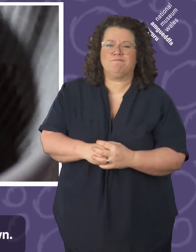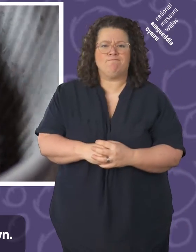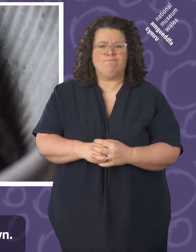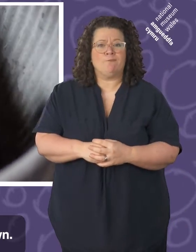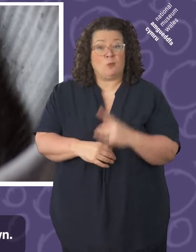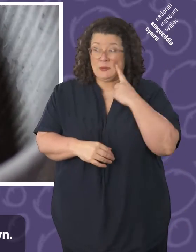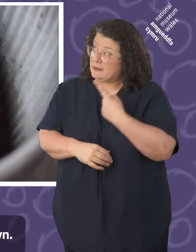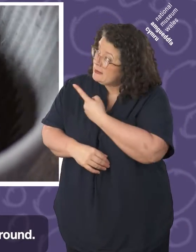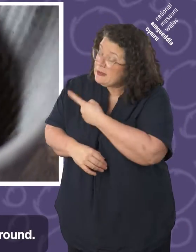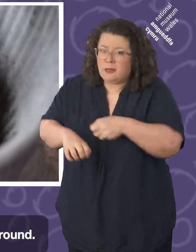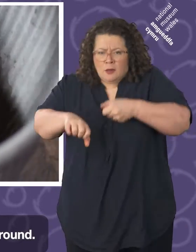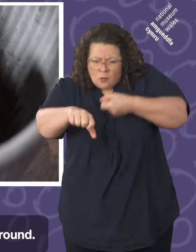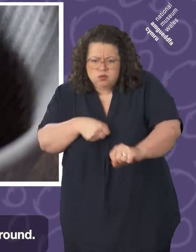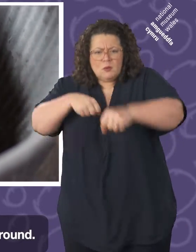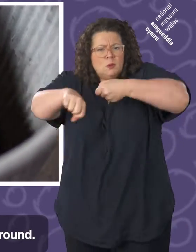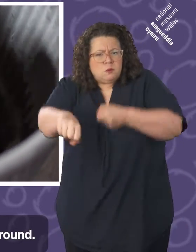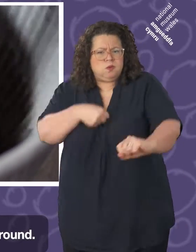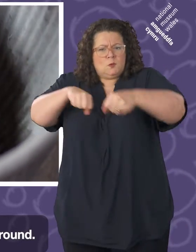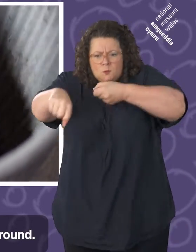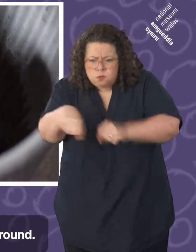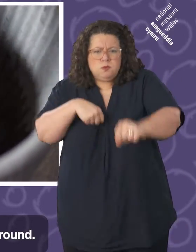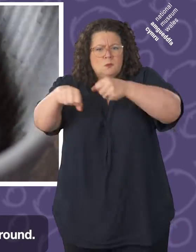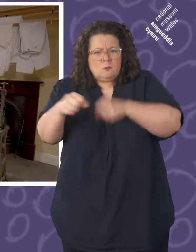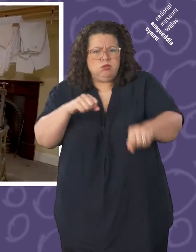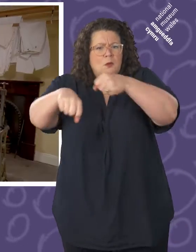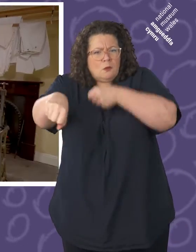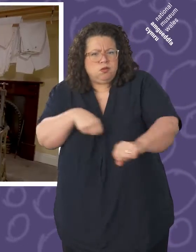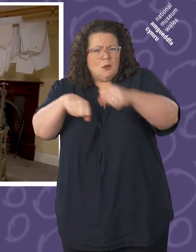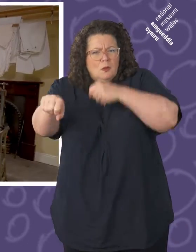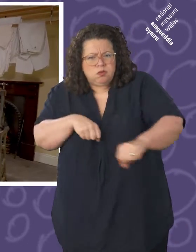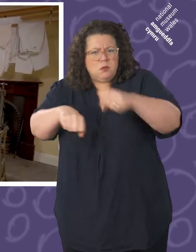Up and down and round.